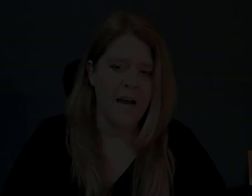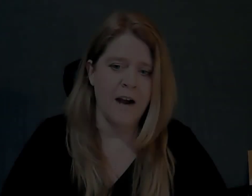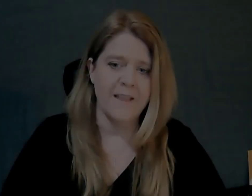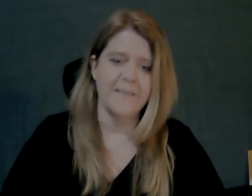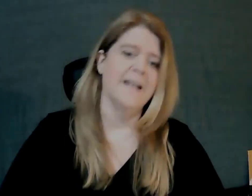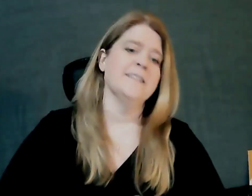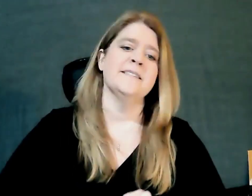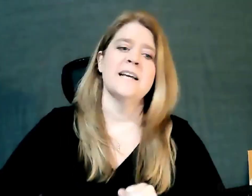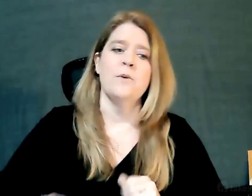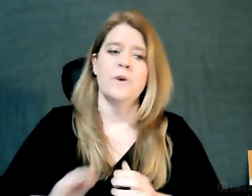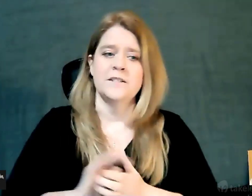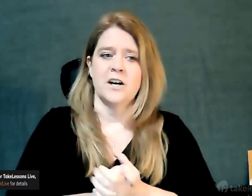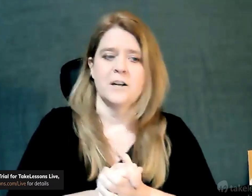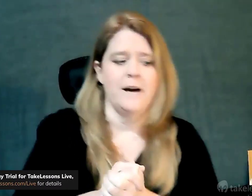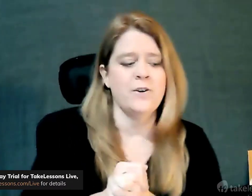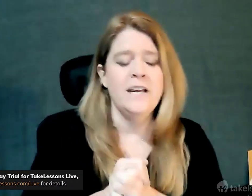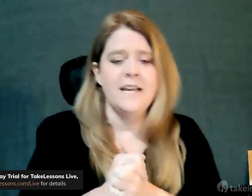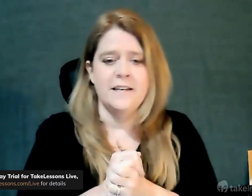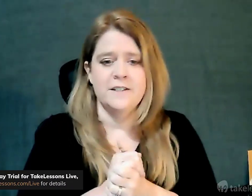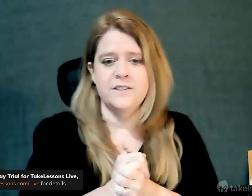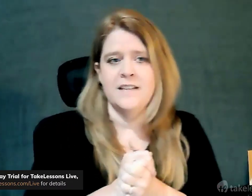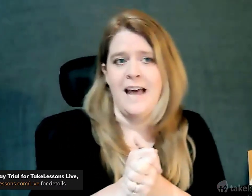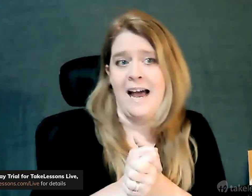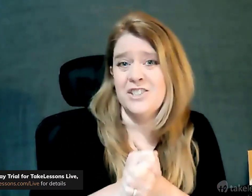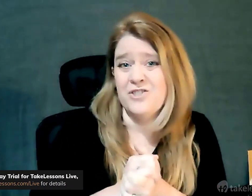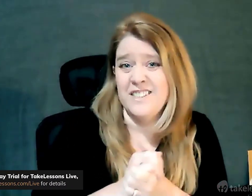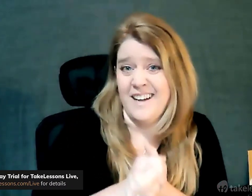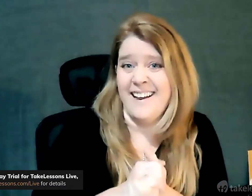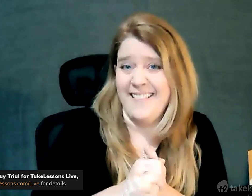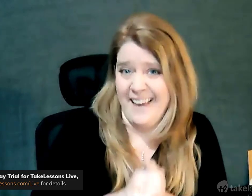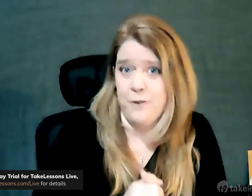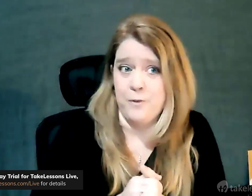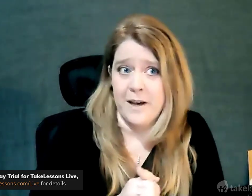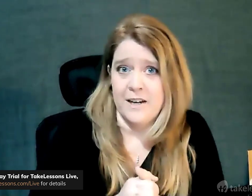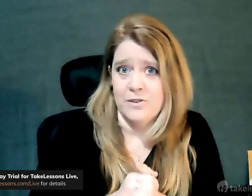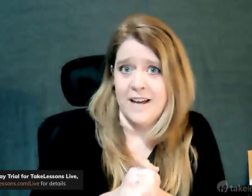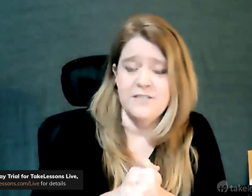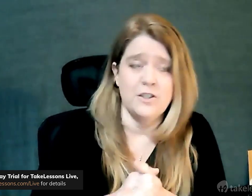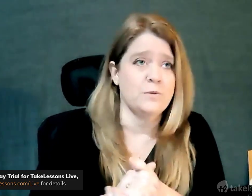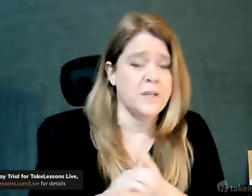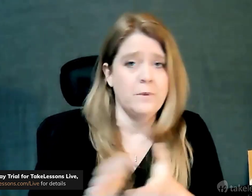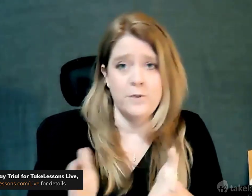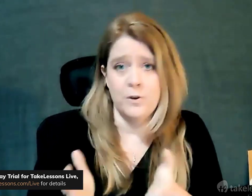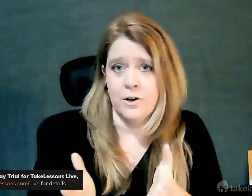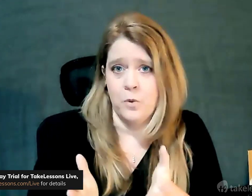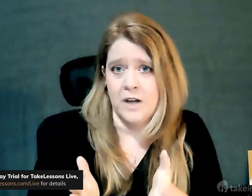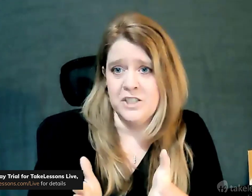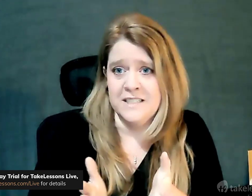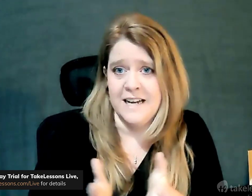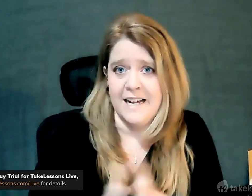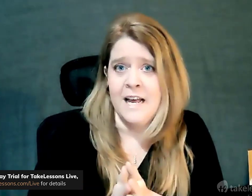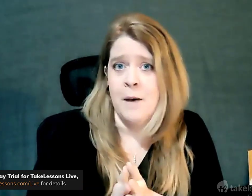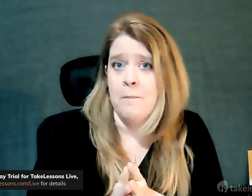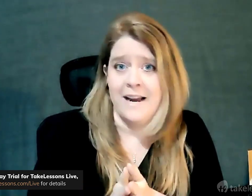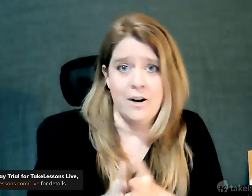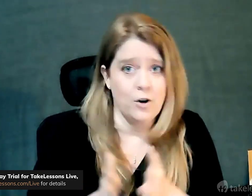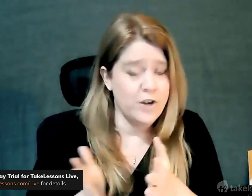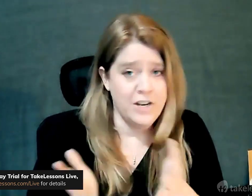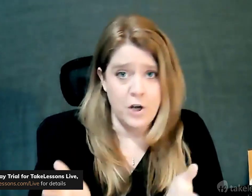All right, the next thing I want to talk about is actually signing the alphabet. Okay, so some of you that are watching tonight might already know